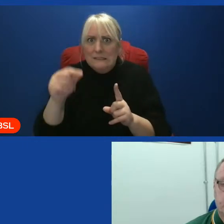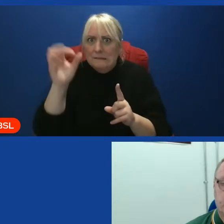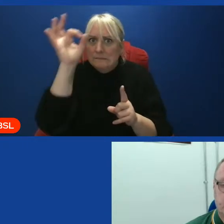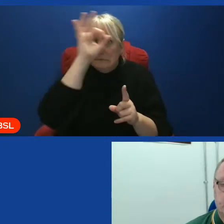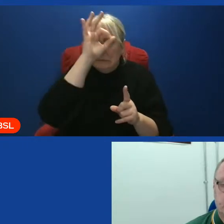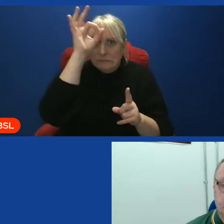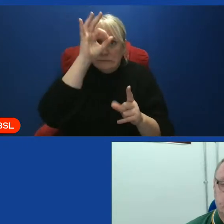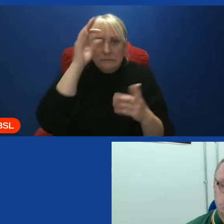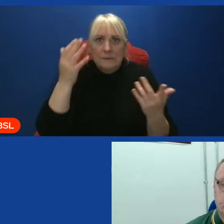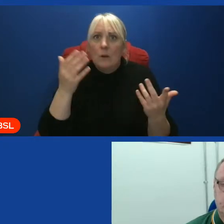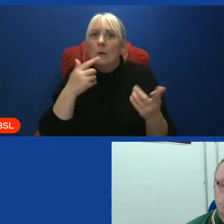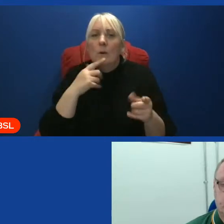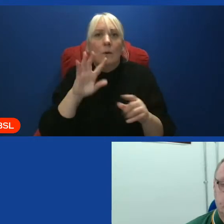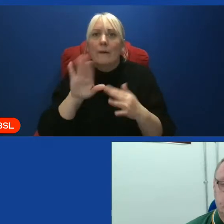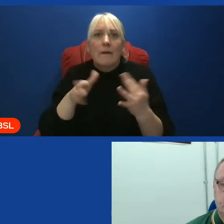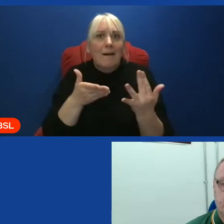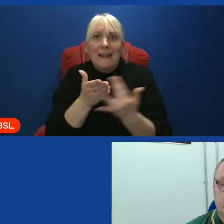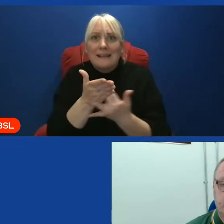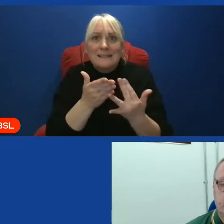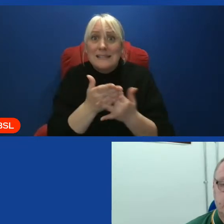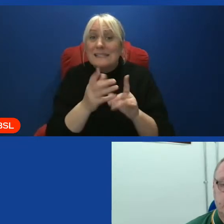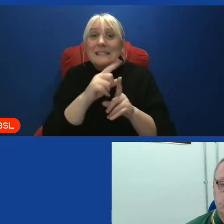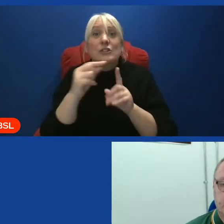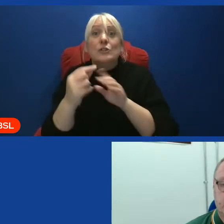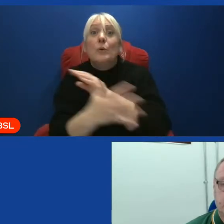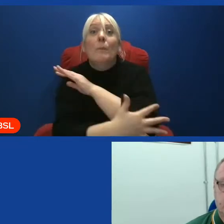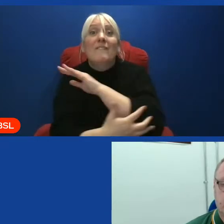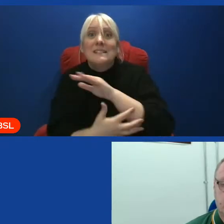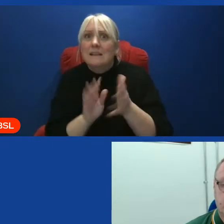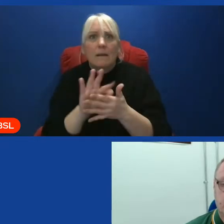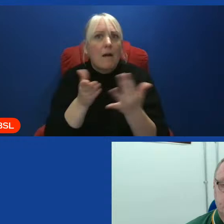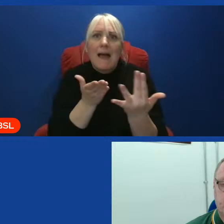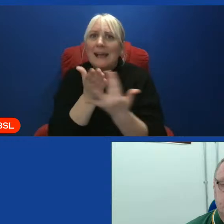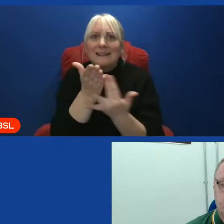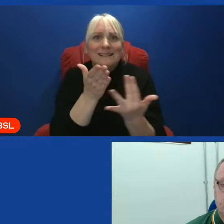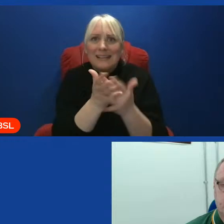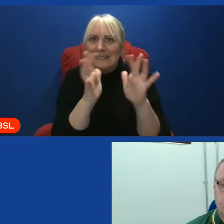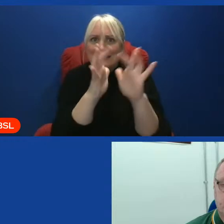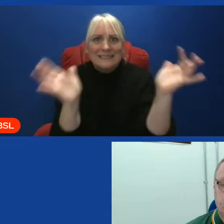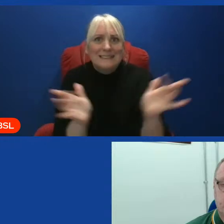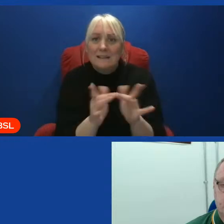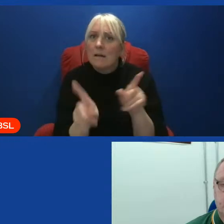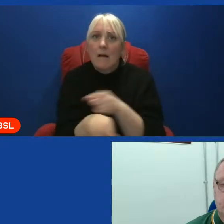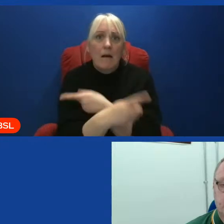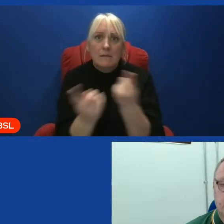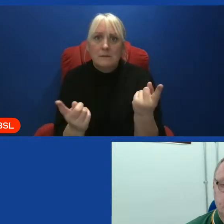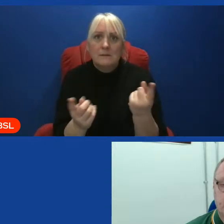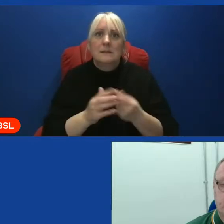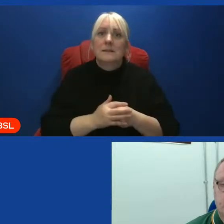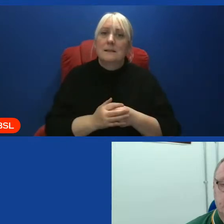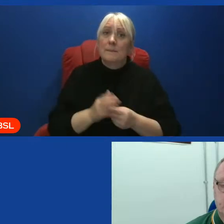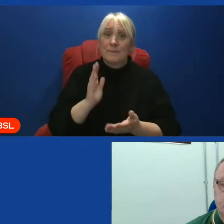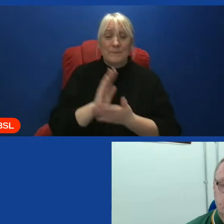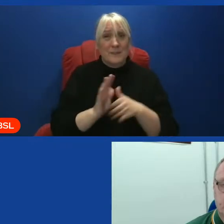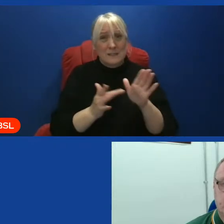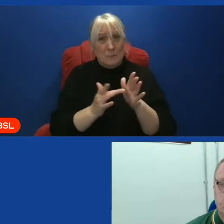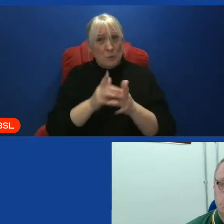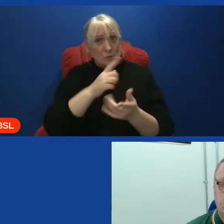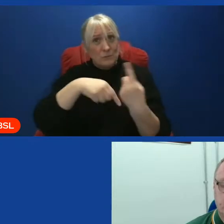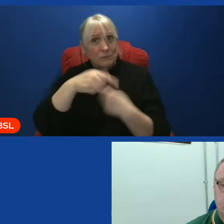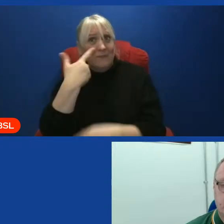experiencing digital poverty. So when I have access to some of that stuff, but it is about finding out what's going on